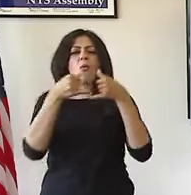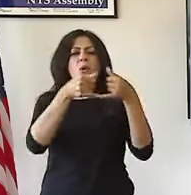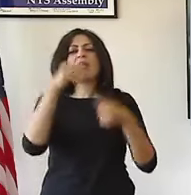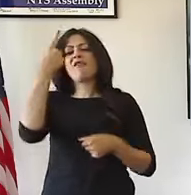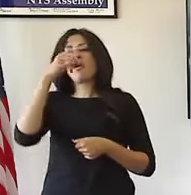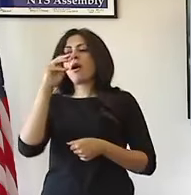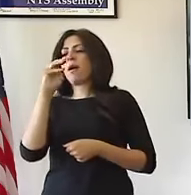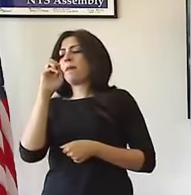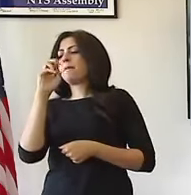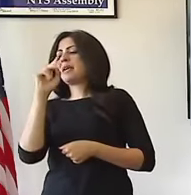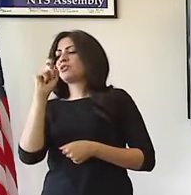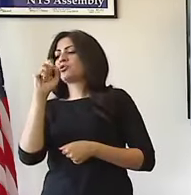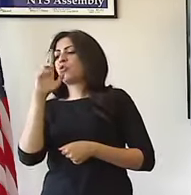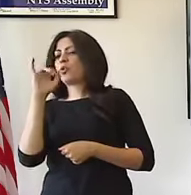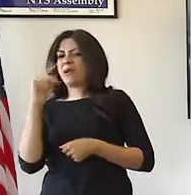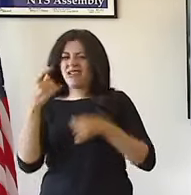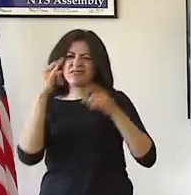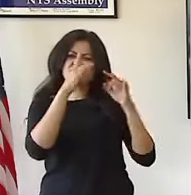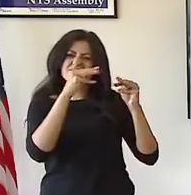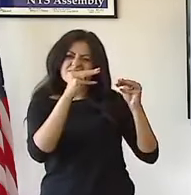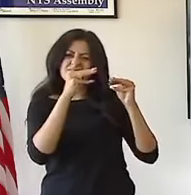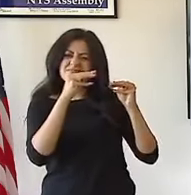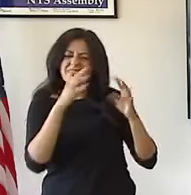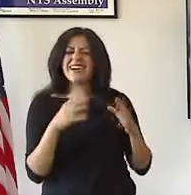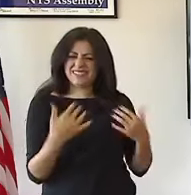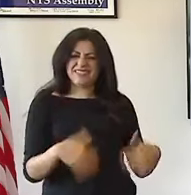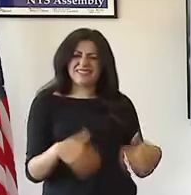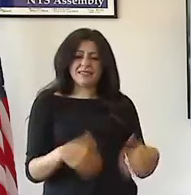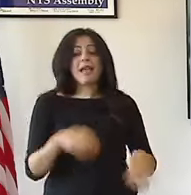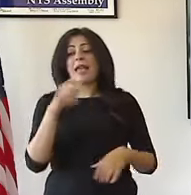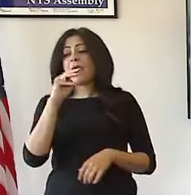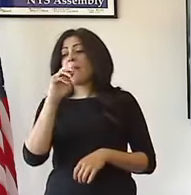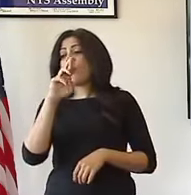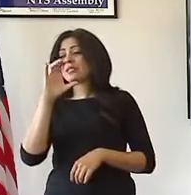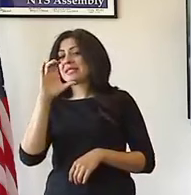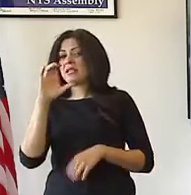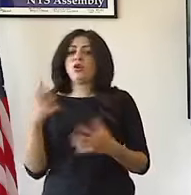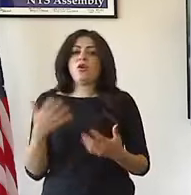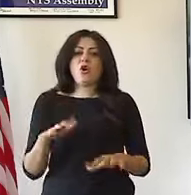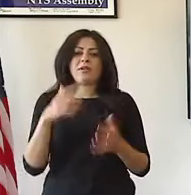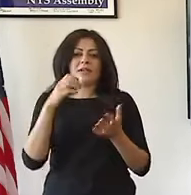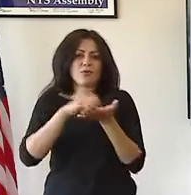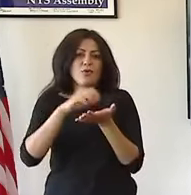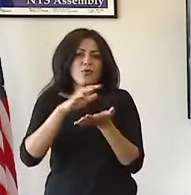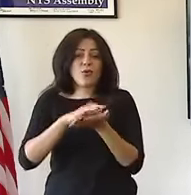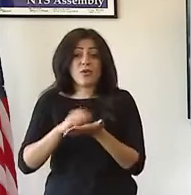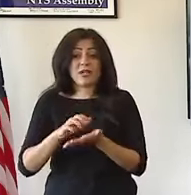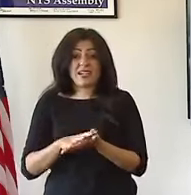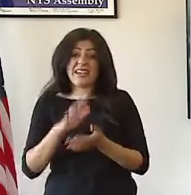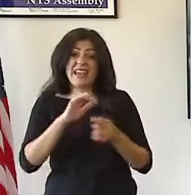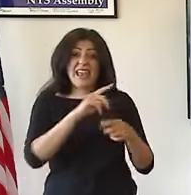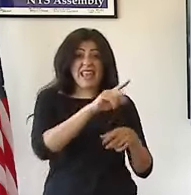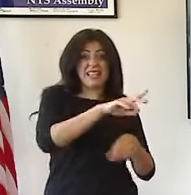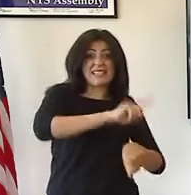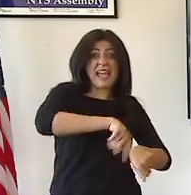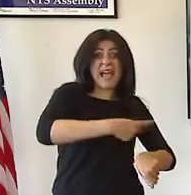past Tuesday. The MRC has already coordinated and recorded, volunteer hours of